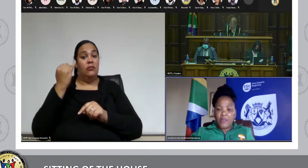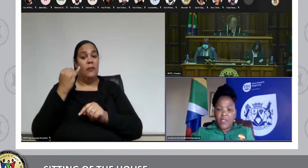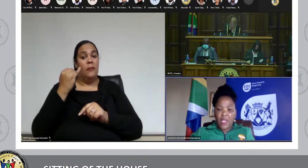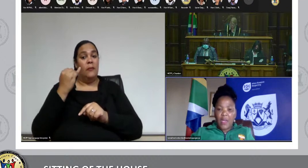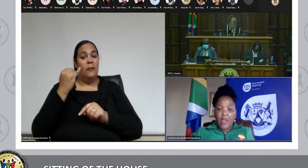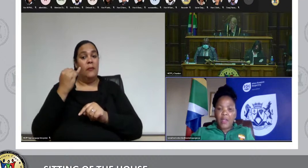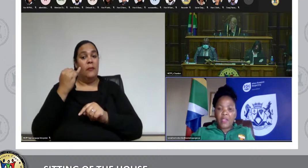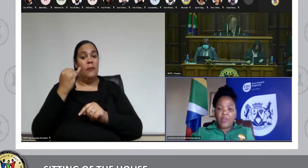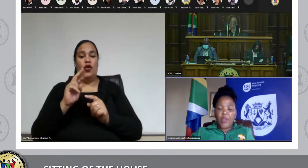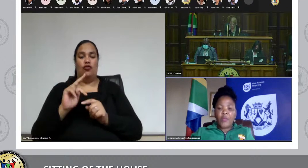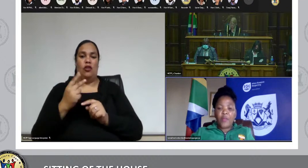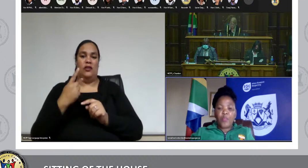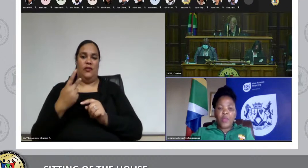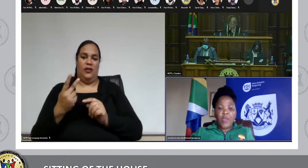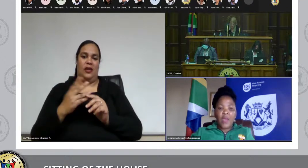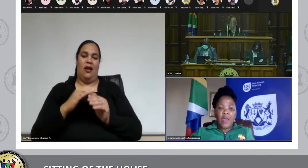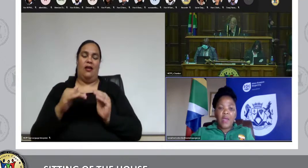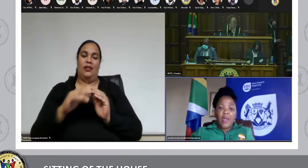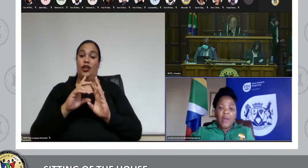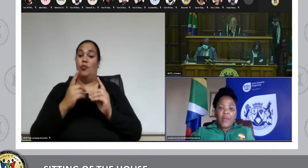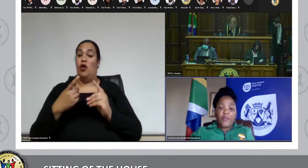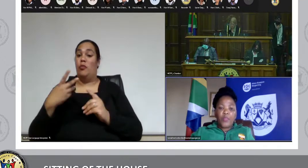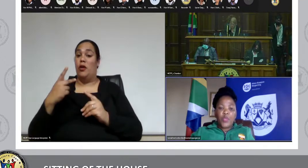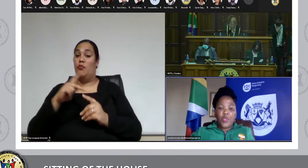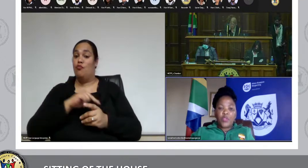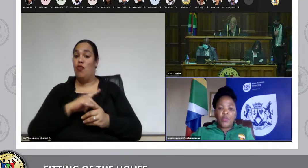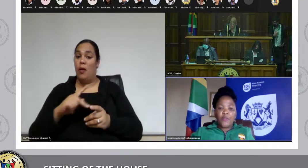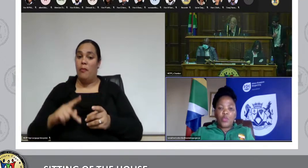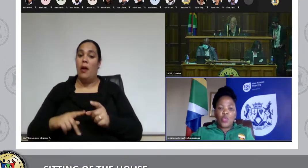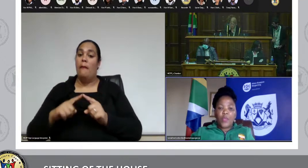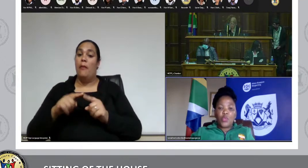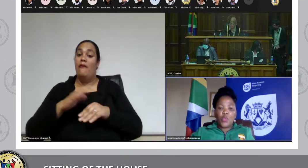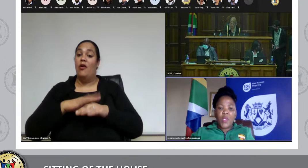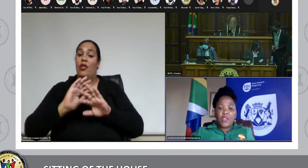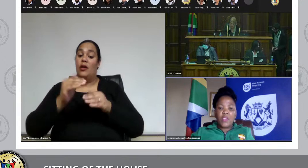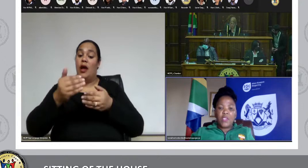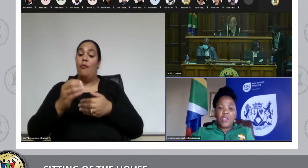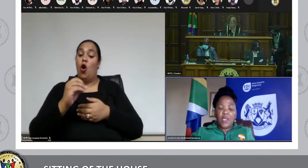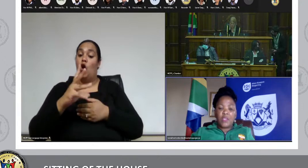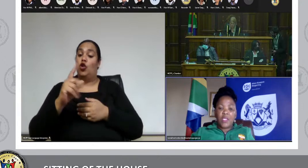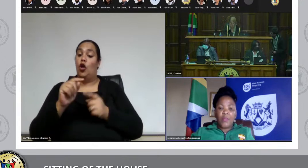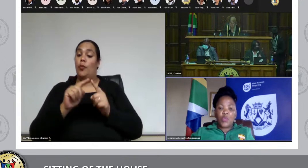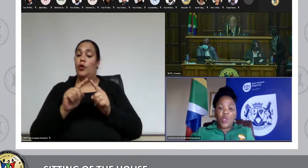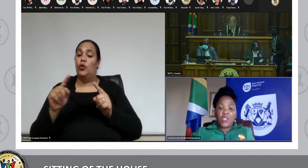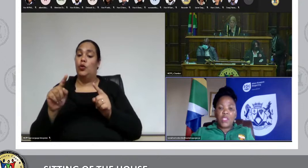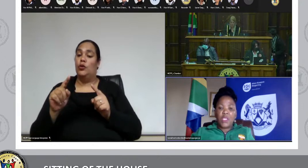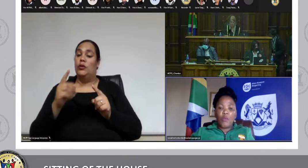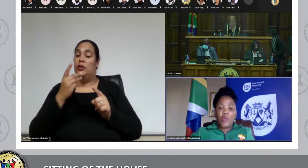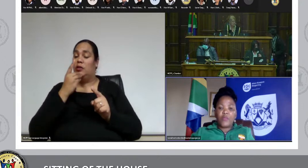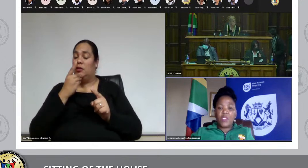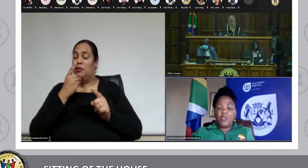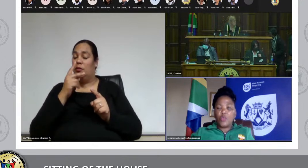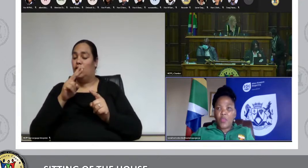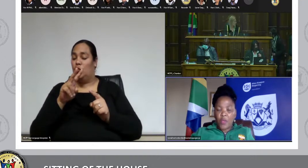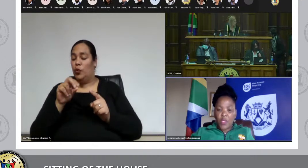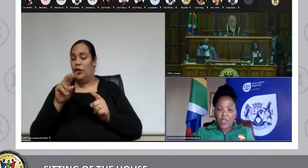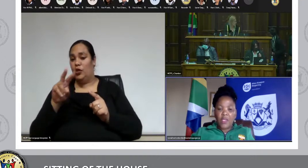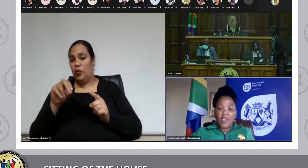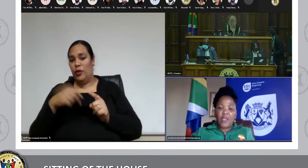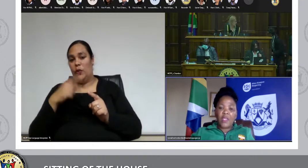a transversal under the Department of the Premier, but for the period of October to December 20, we have